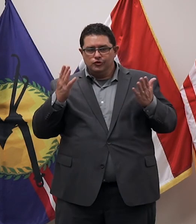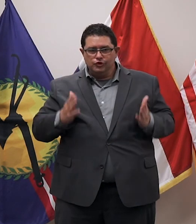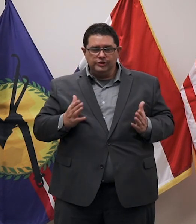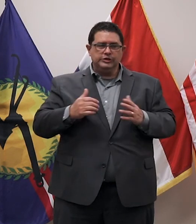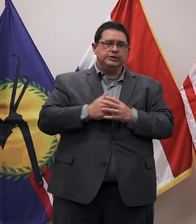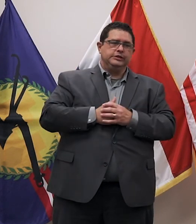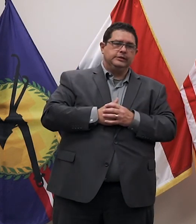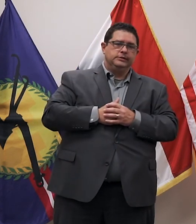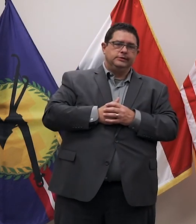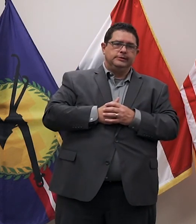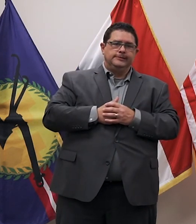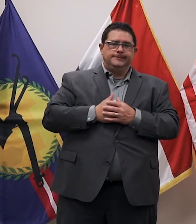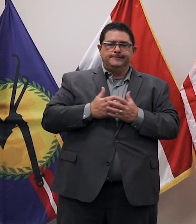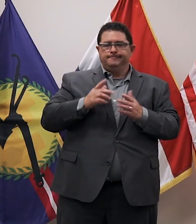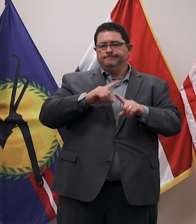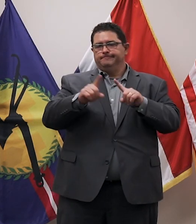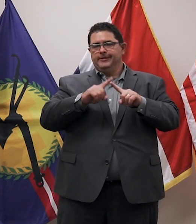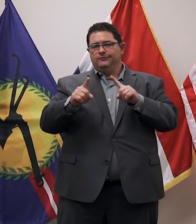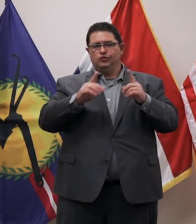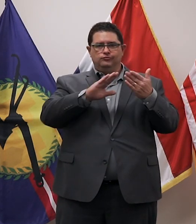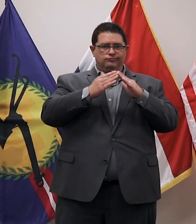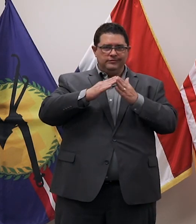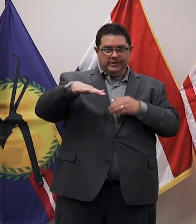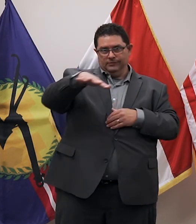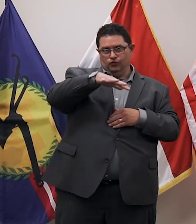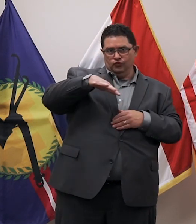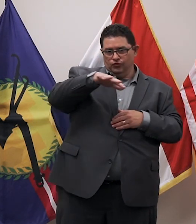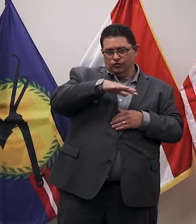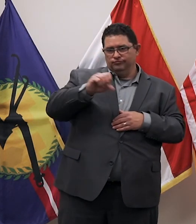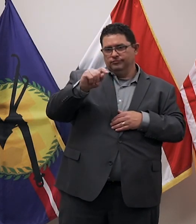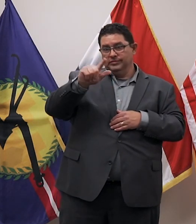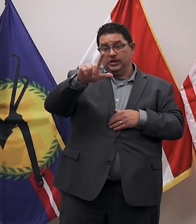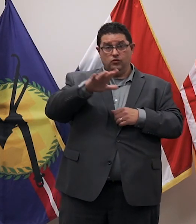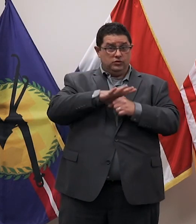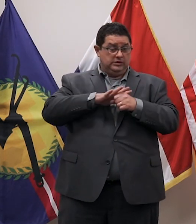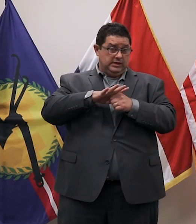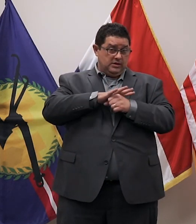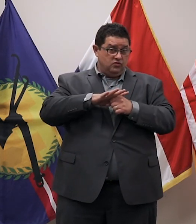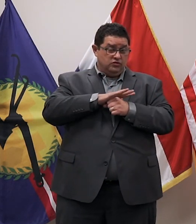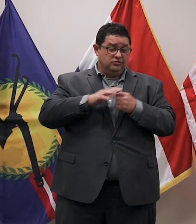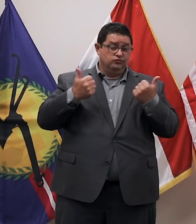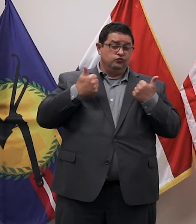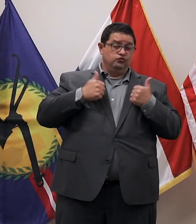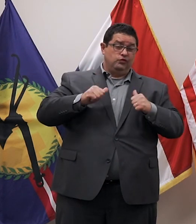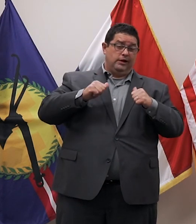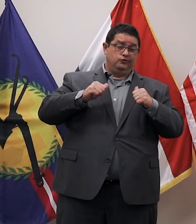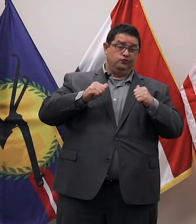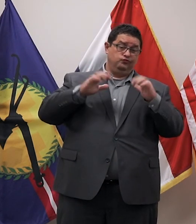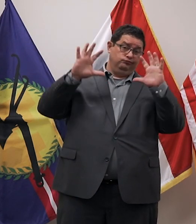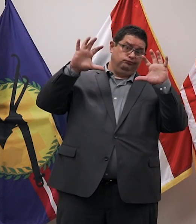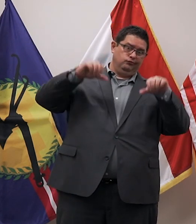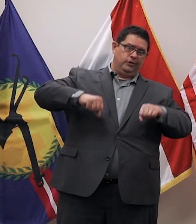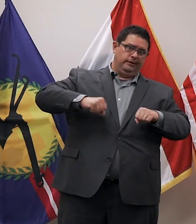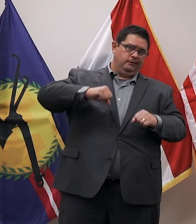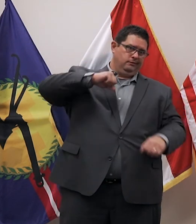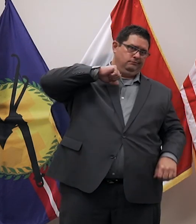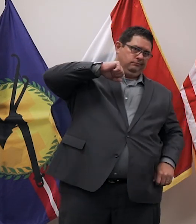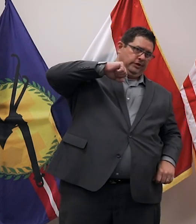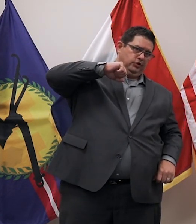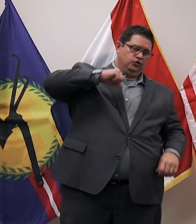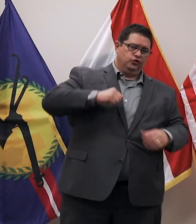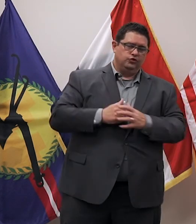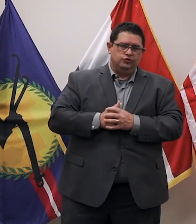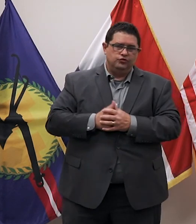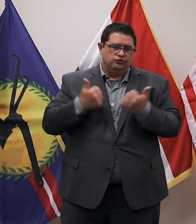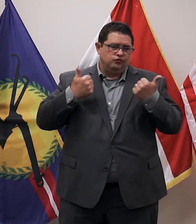opinion leaders in different neighborhoods in St. Louis County to try and break down some of these barriers to vaccinations and just